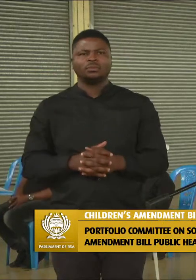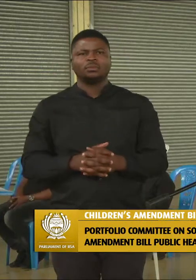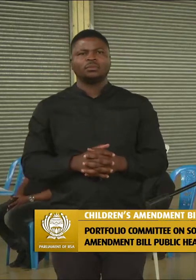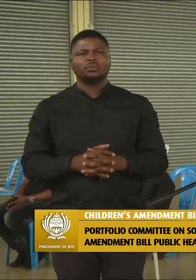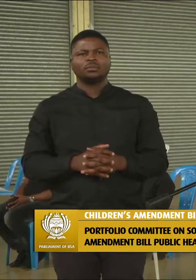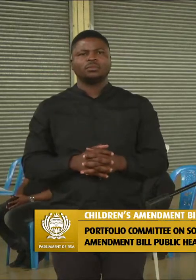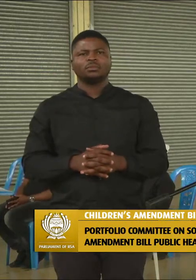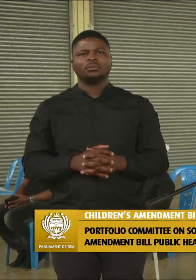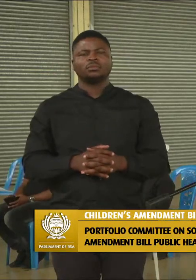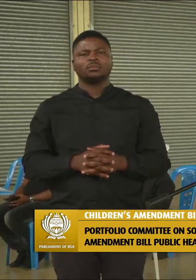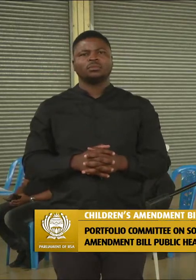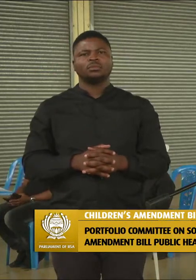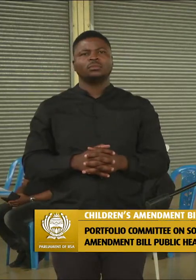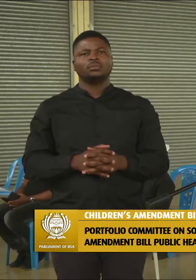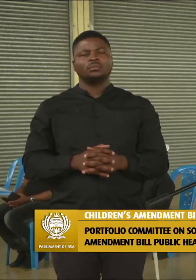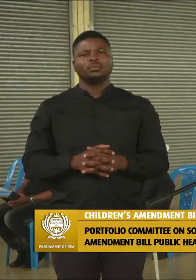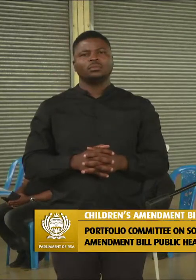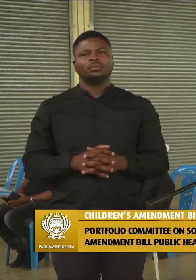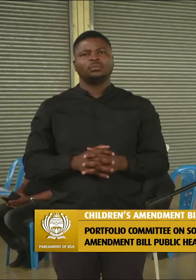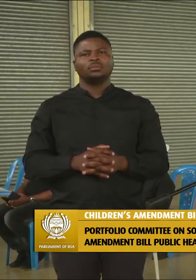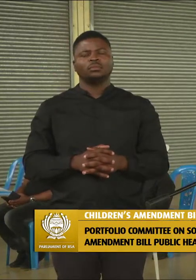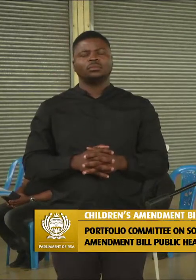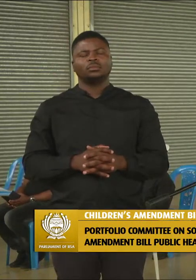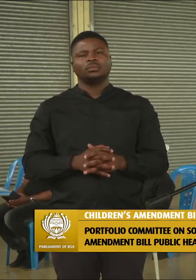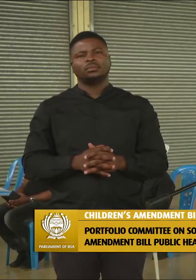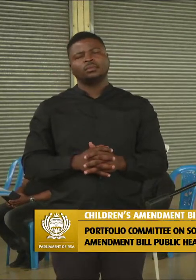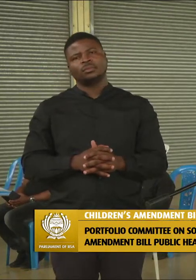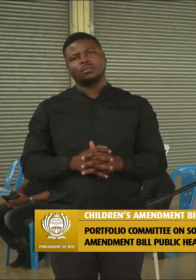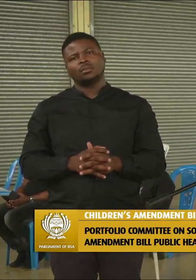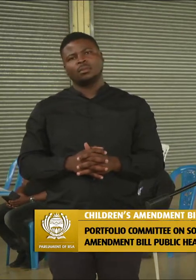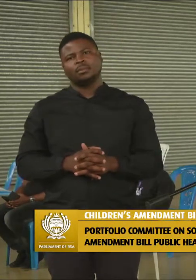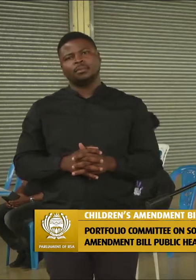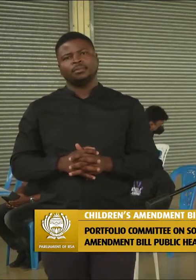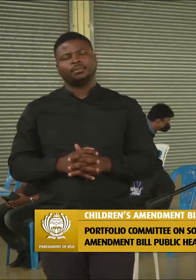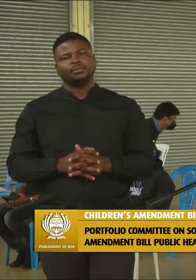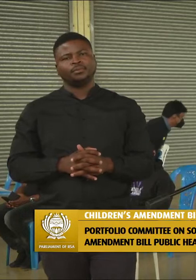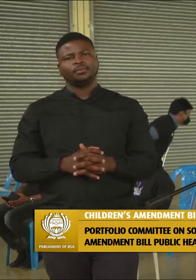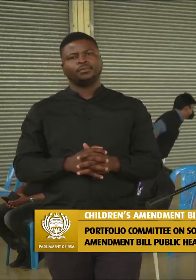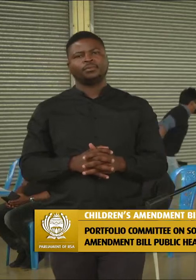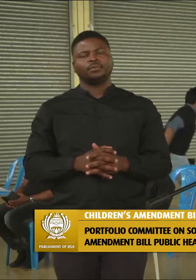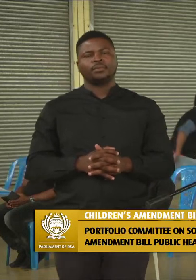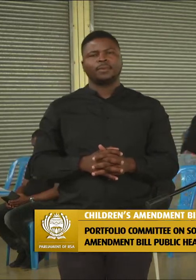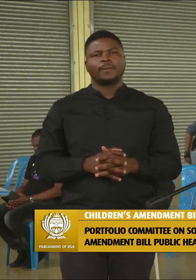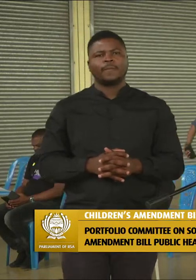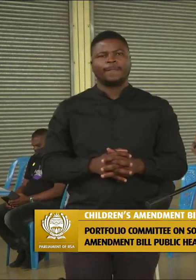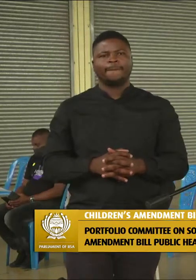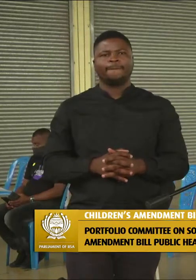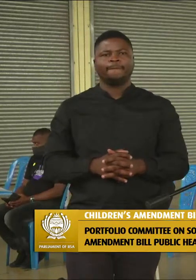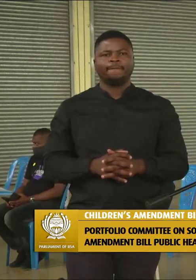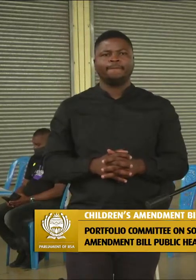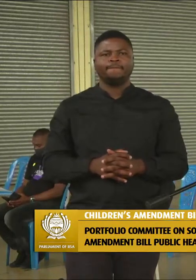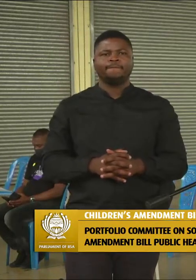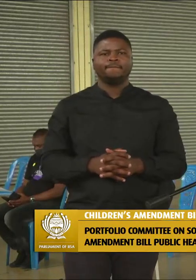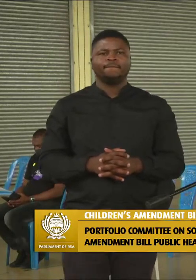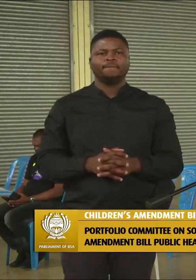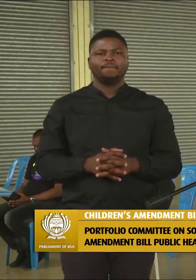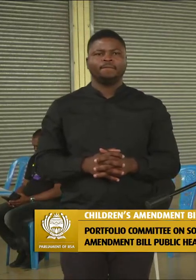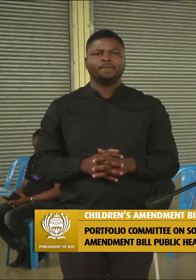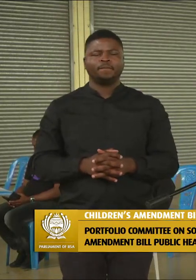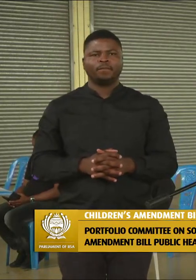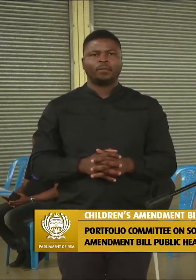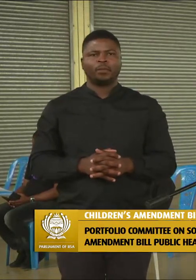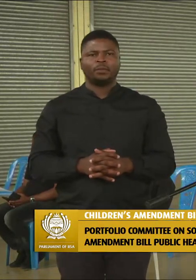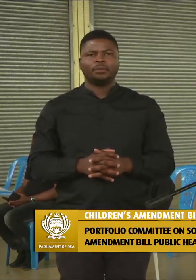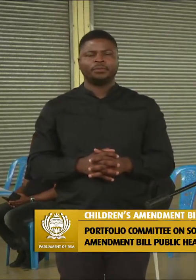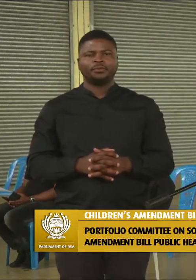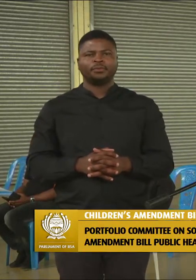of Pinetown because that is the education center that is nearby to me. Then children are sent there, and then you